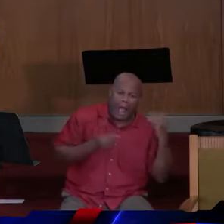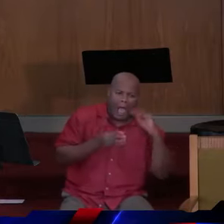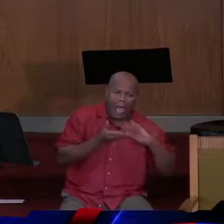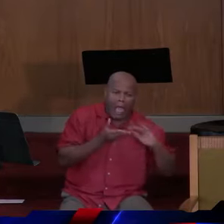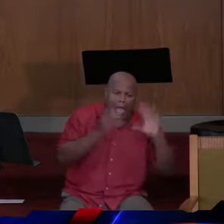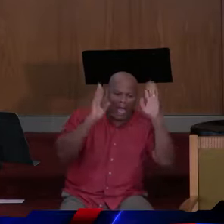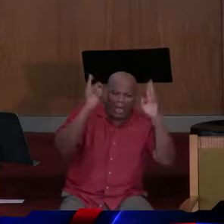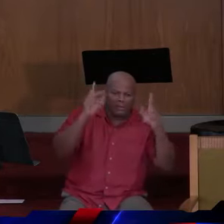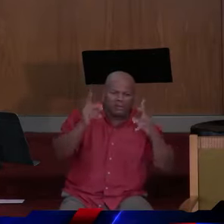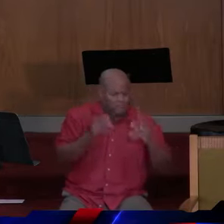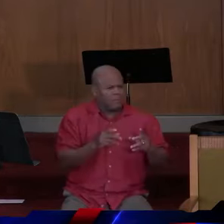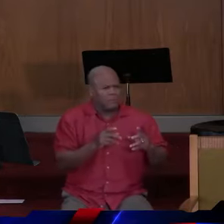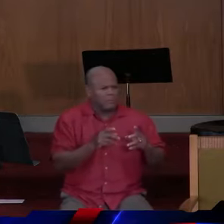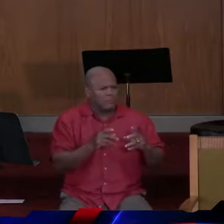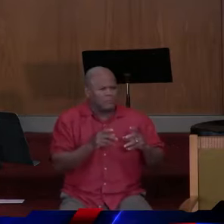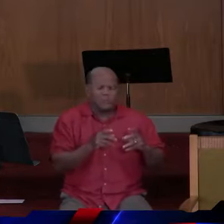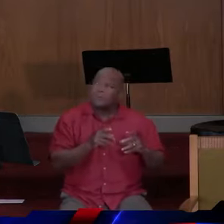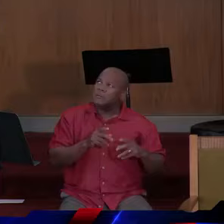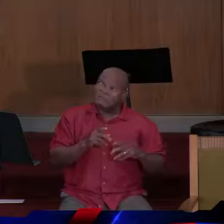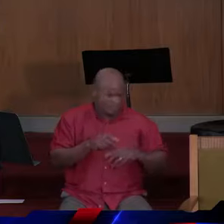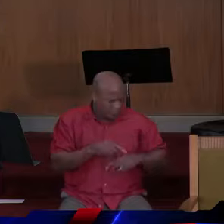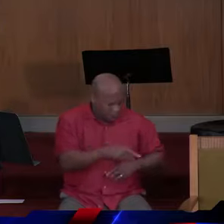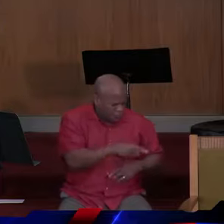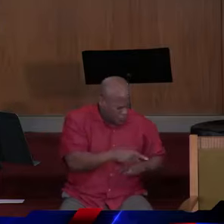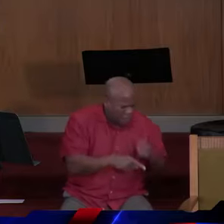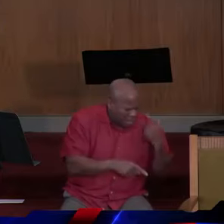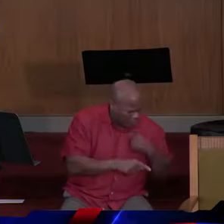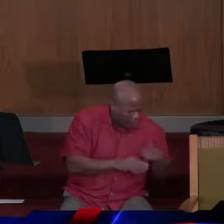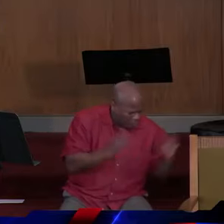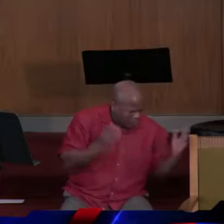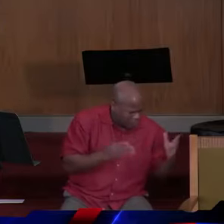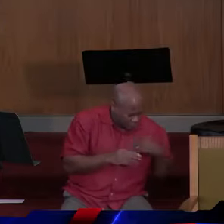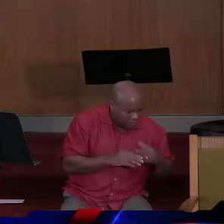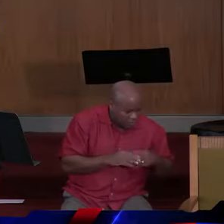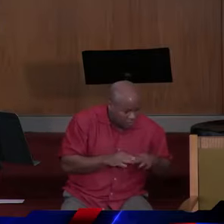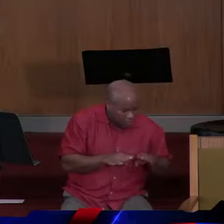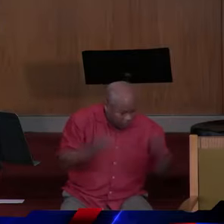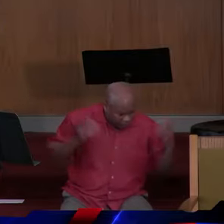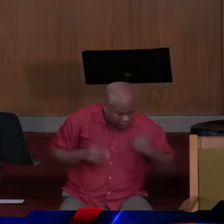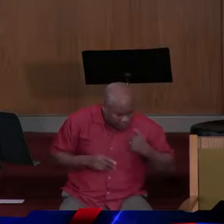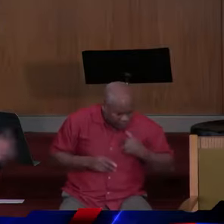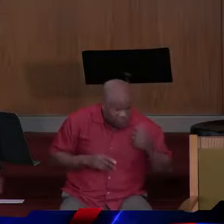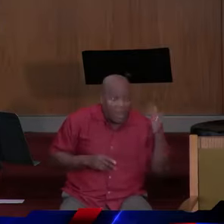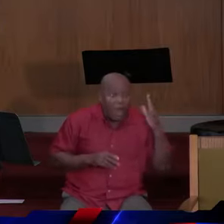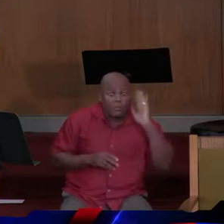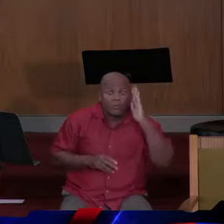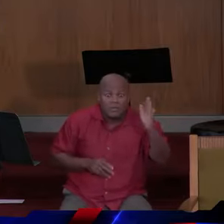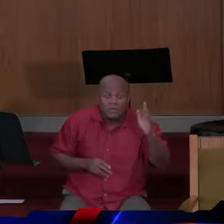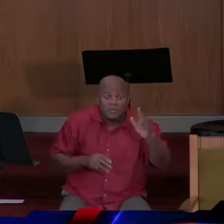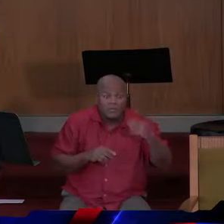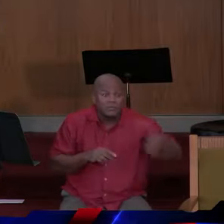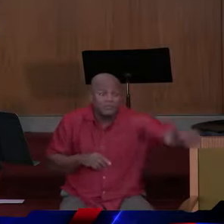you just opened your mouth. If you avail yourself, God will use you.